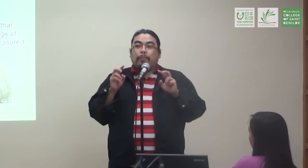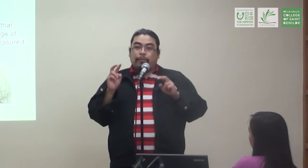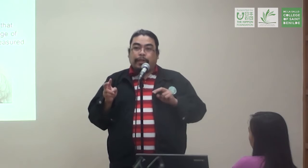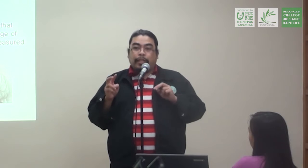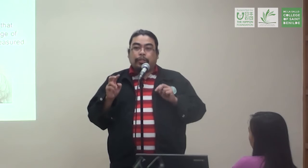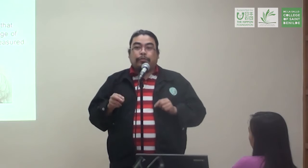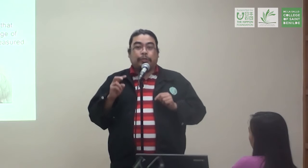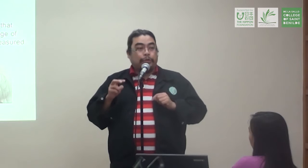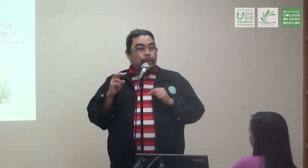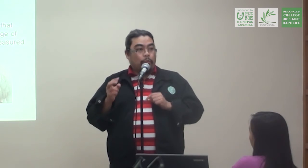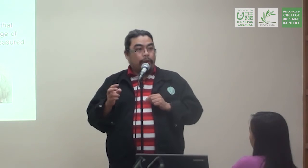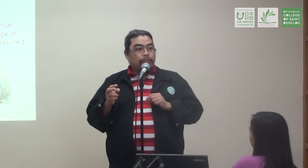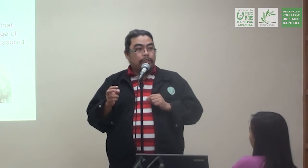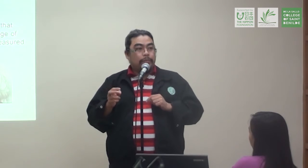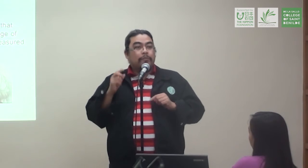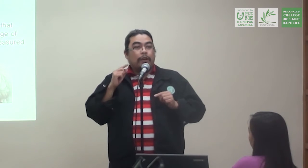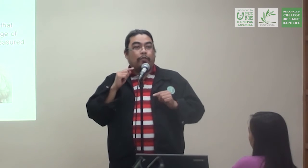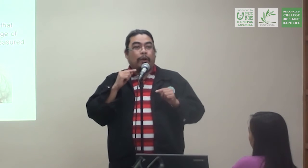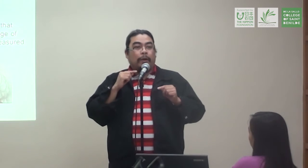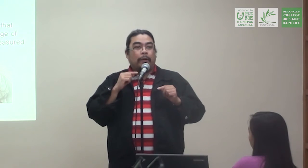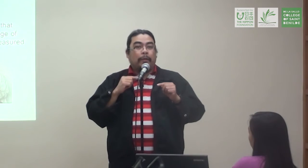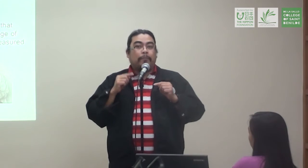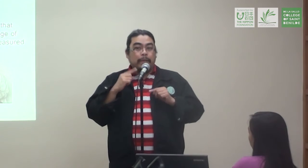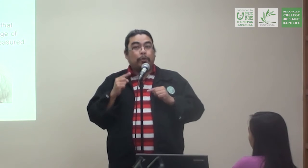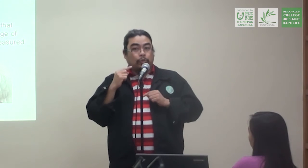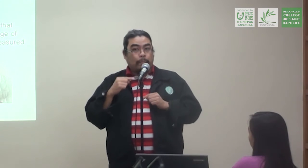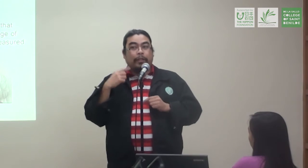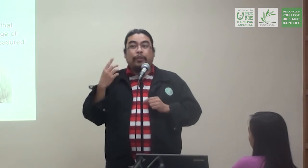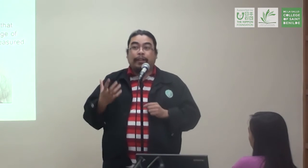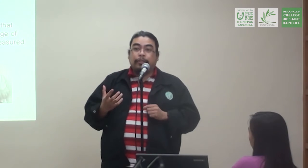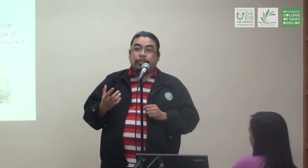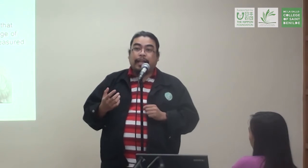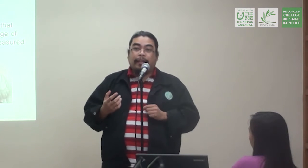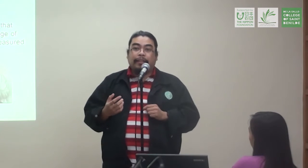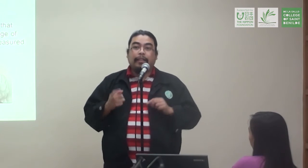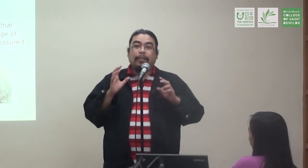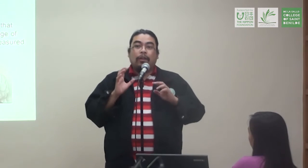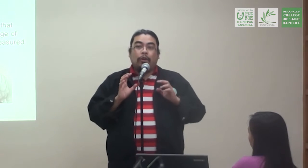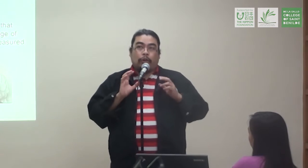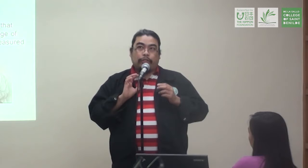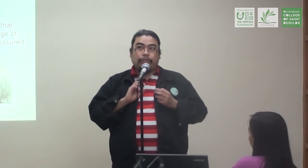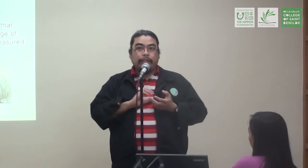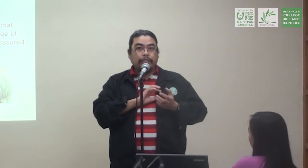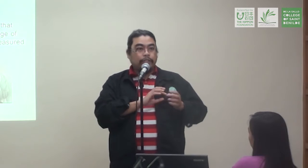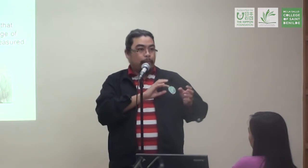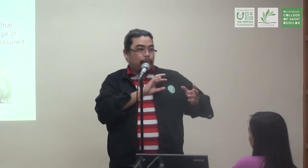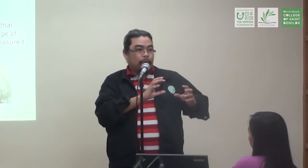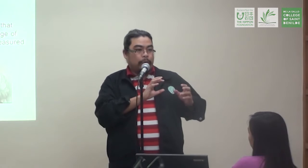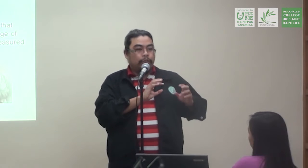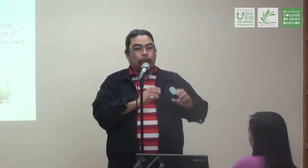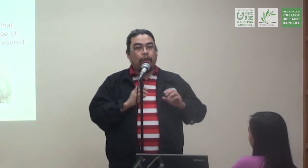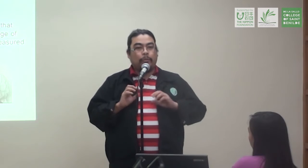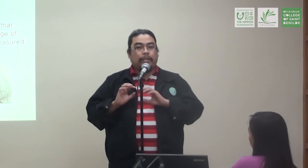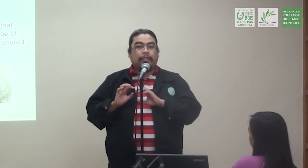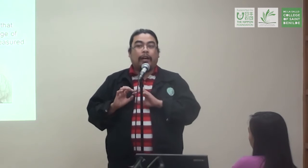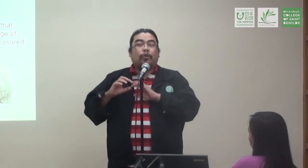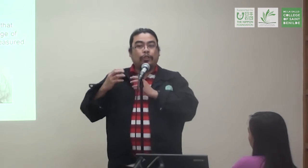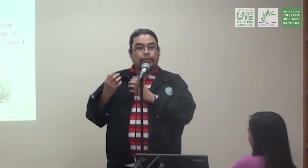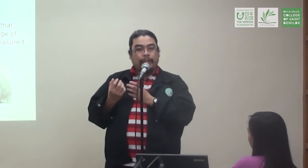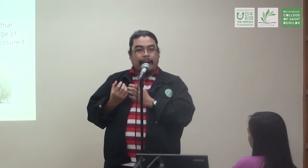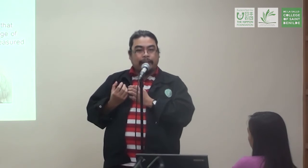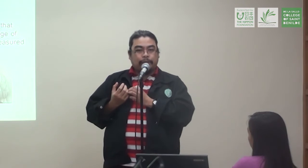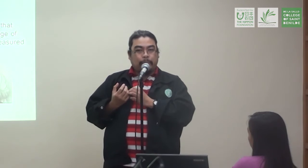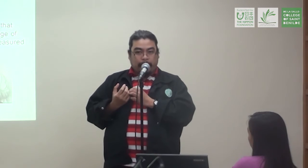was simplification of certain words for people to better understand it, or changing some of the words to accommodate